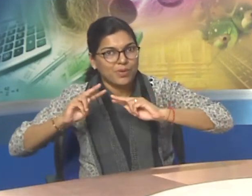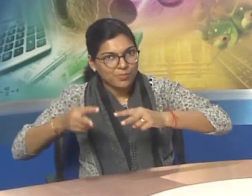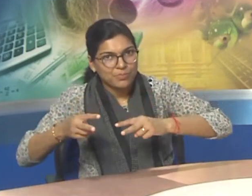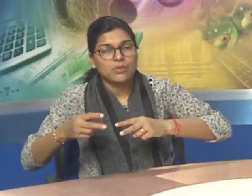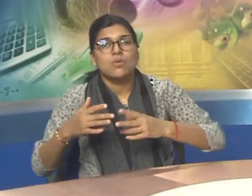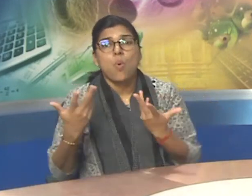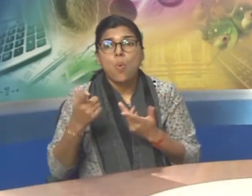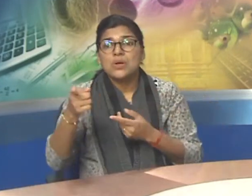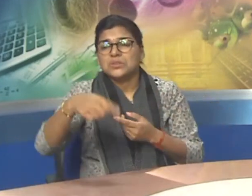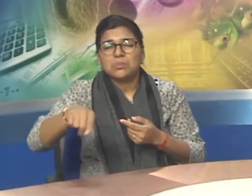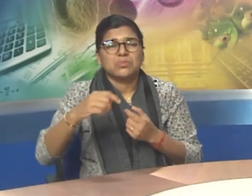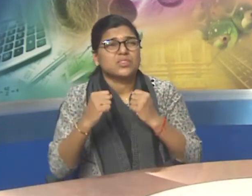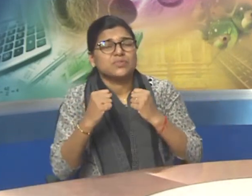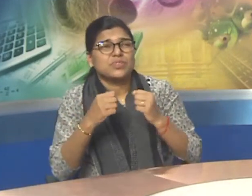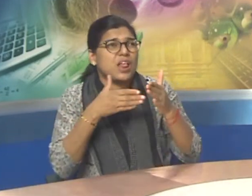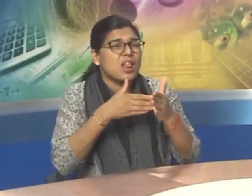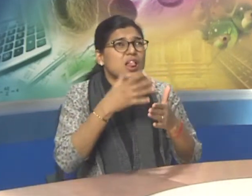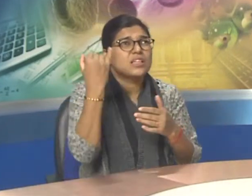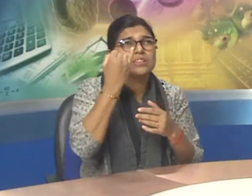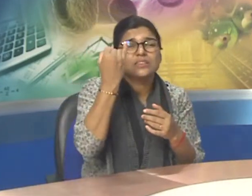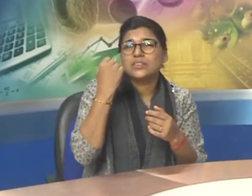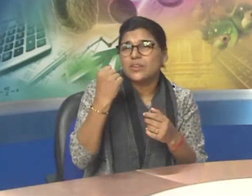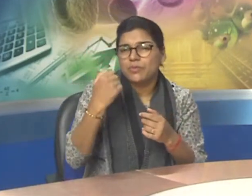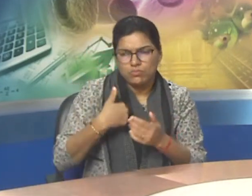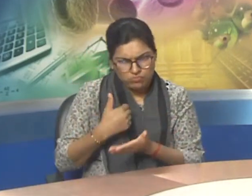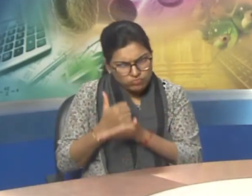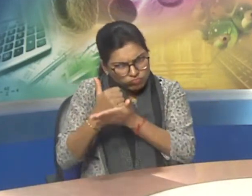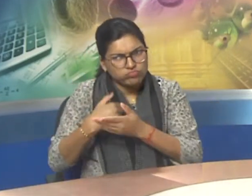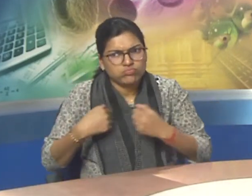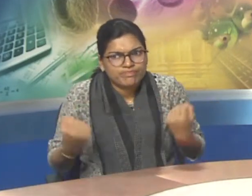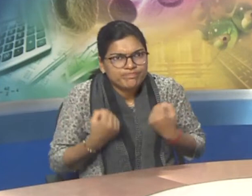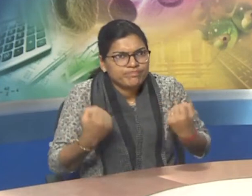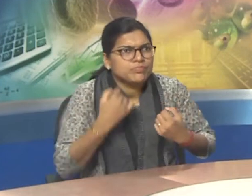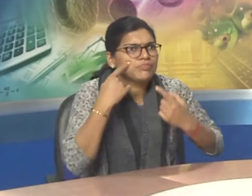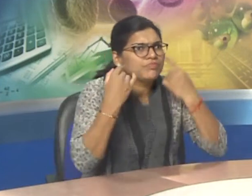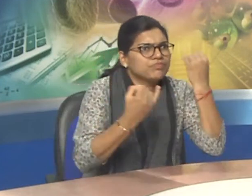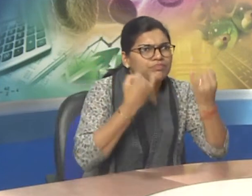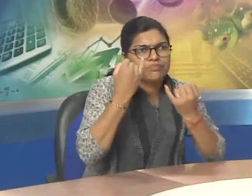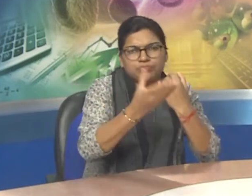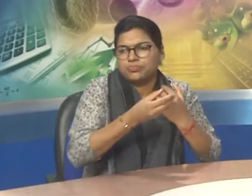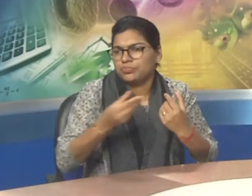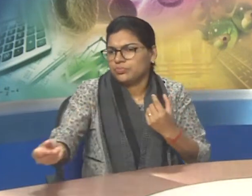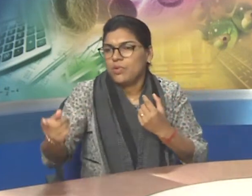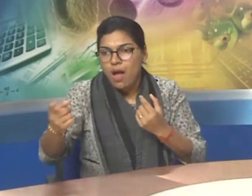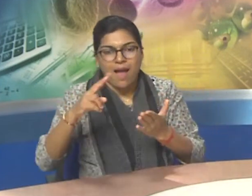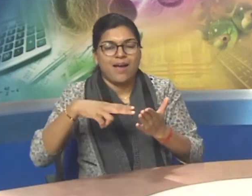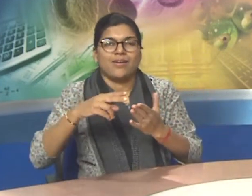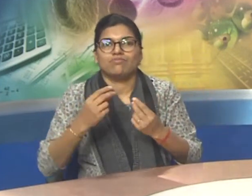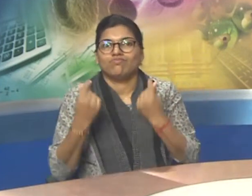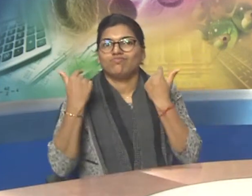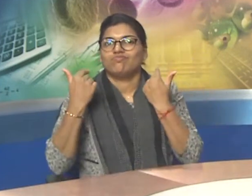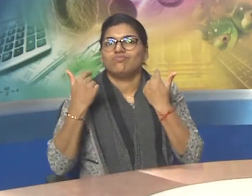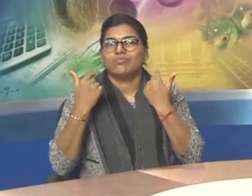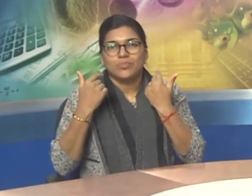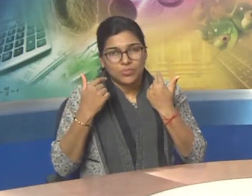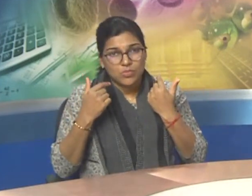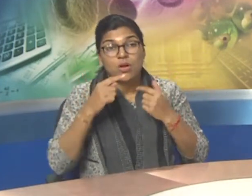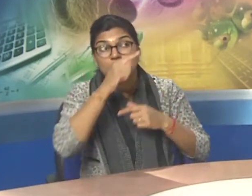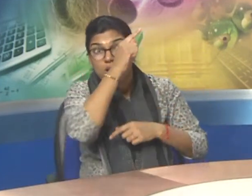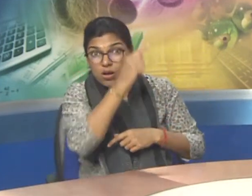kept on which floor, on which shelf, which subjects are searched in